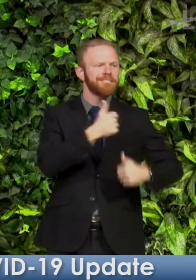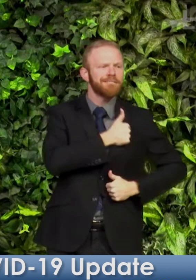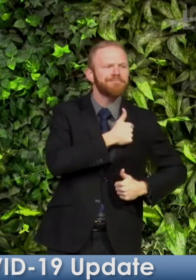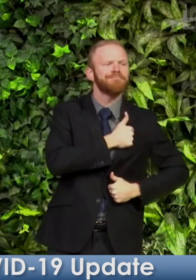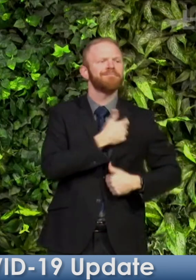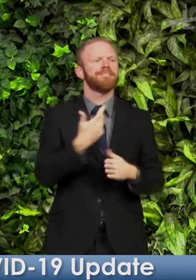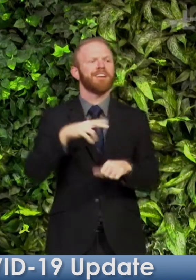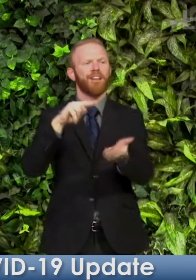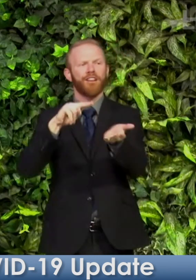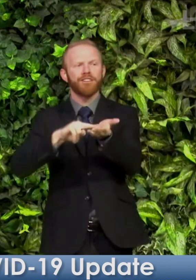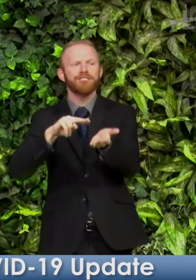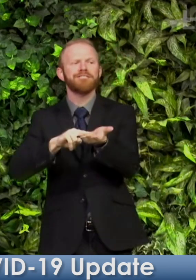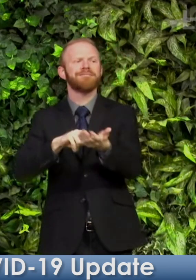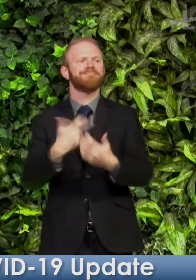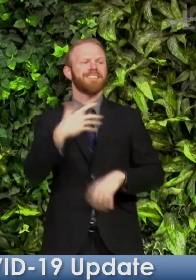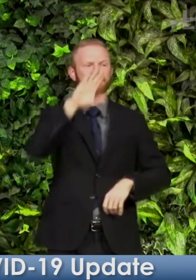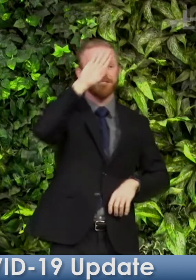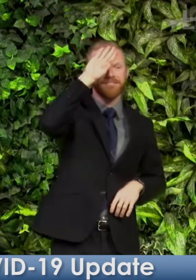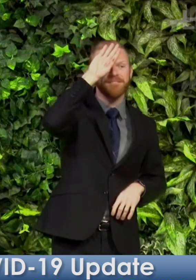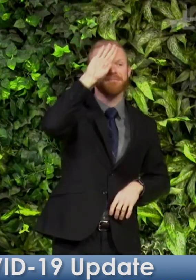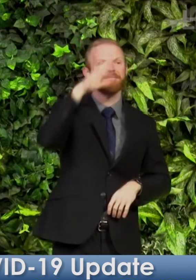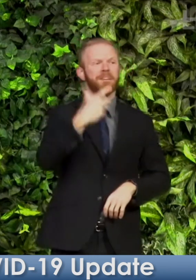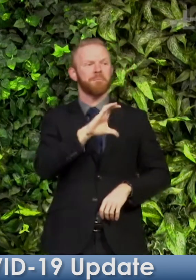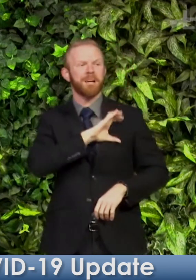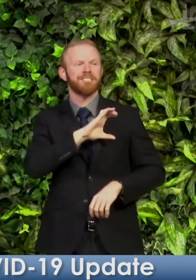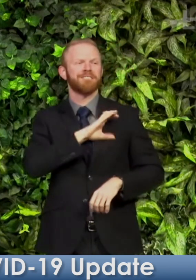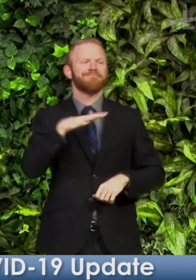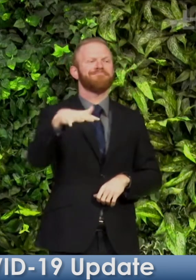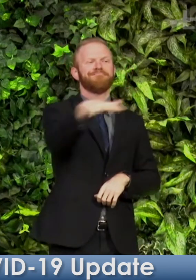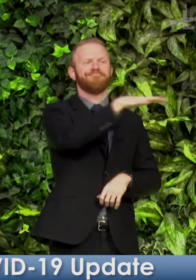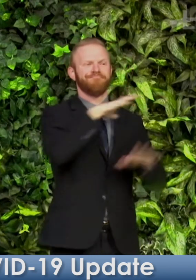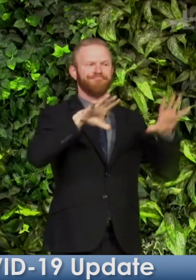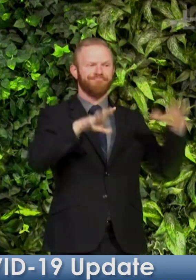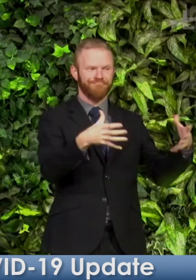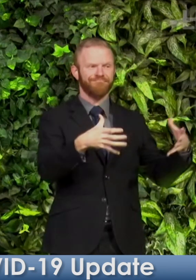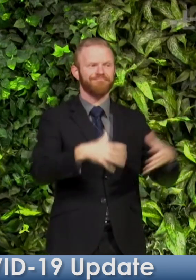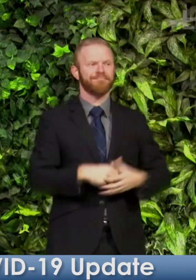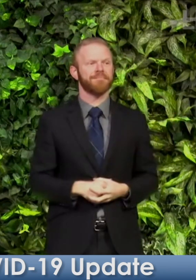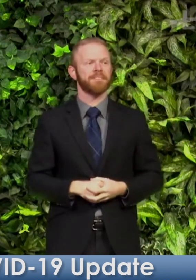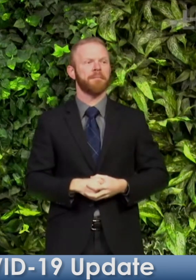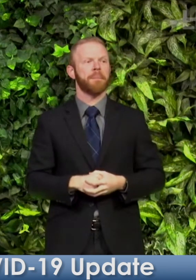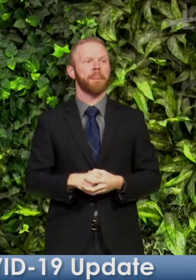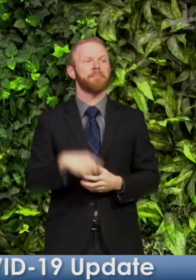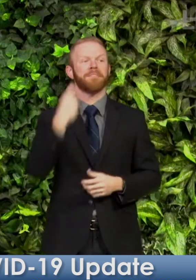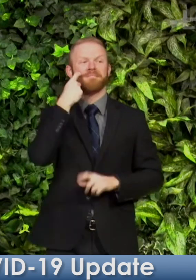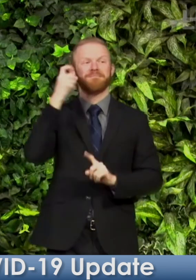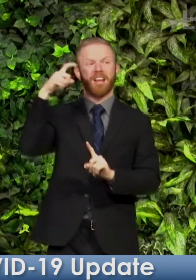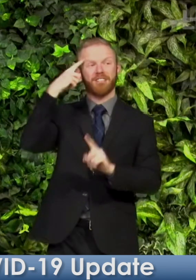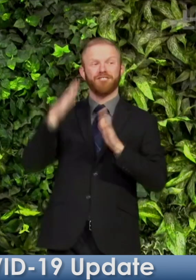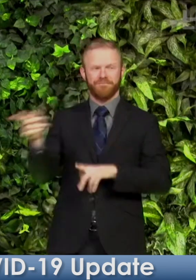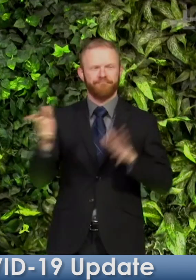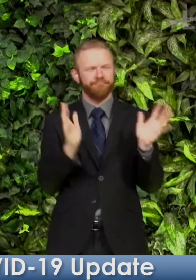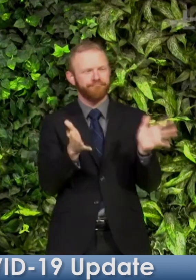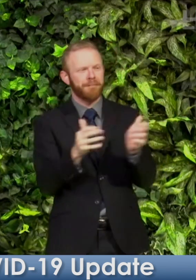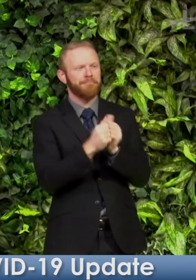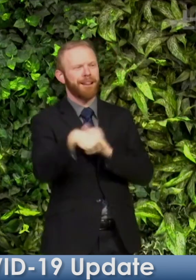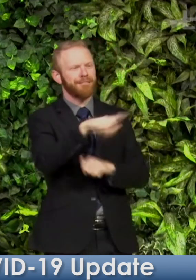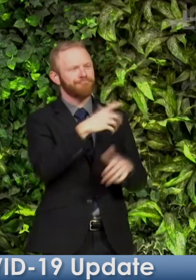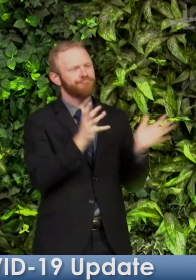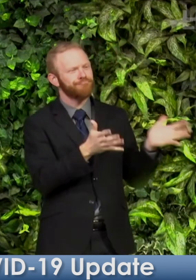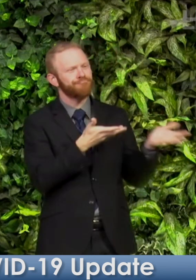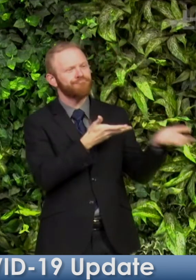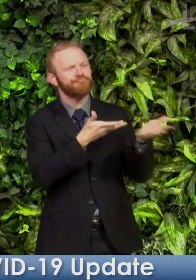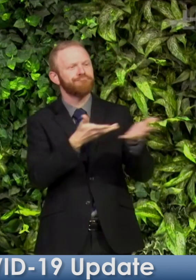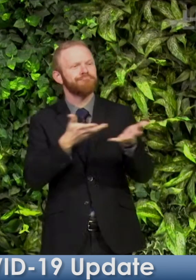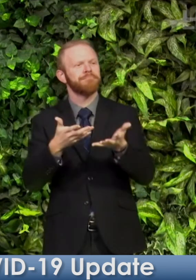firefighters, police officers, and the governor just had a chance to go and speak to them at their morning meeting, and most importantly, thank them for